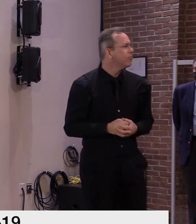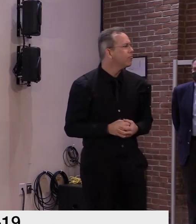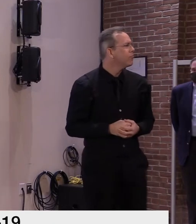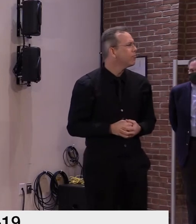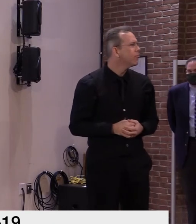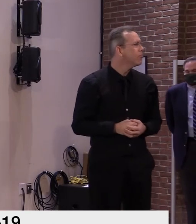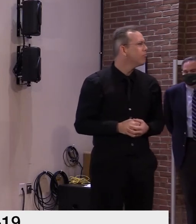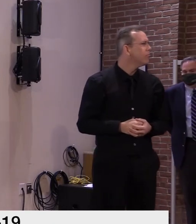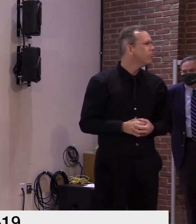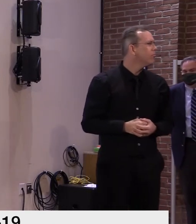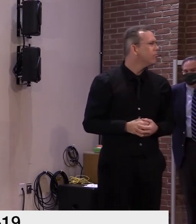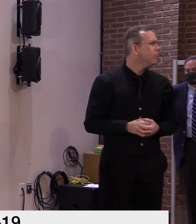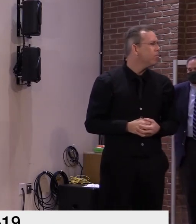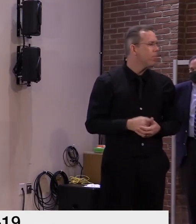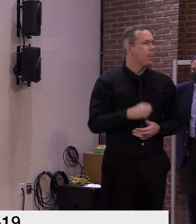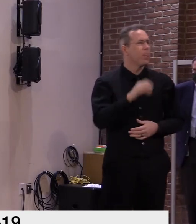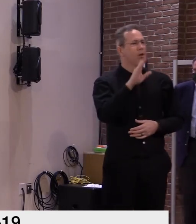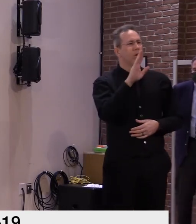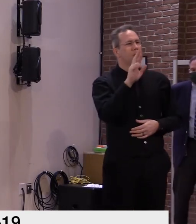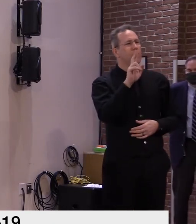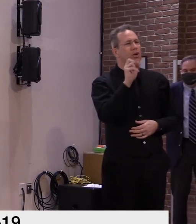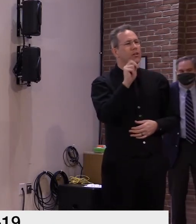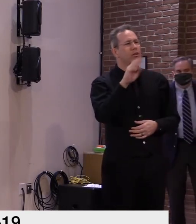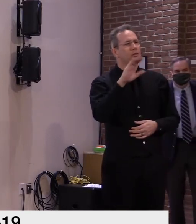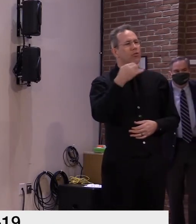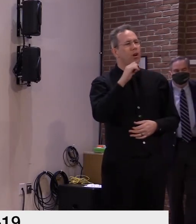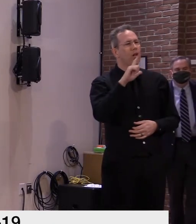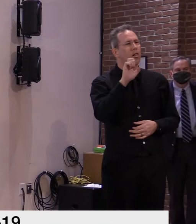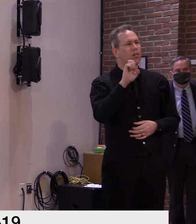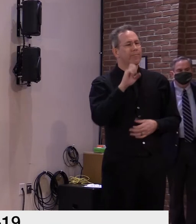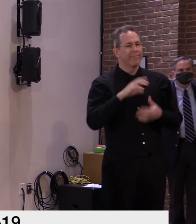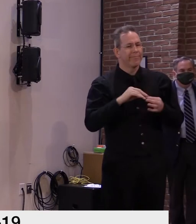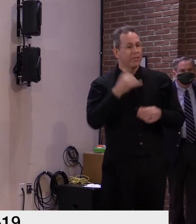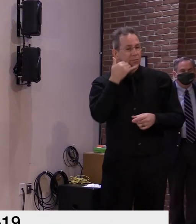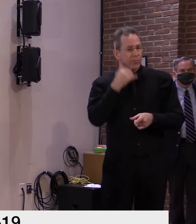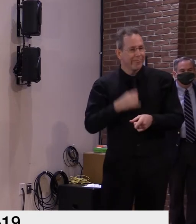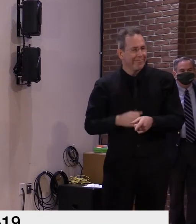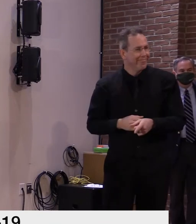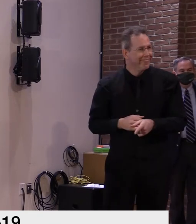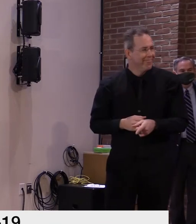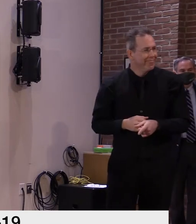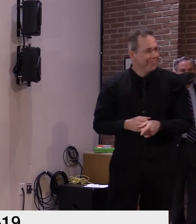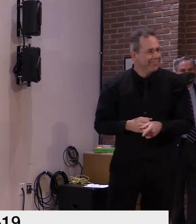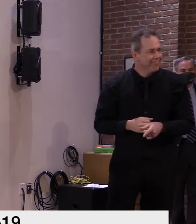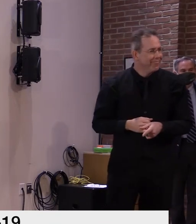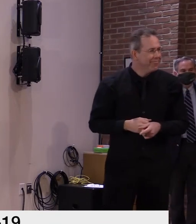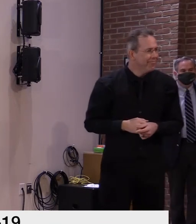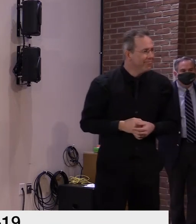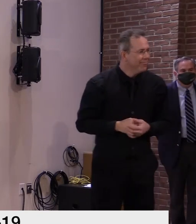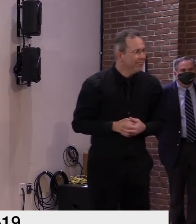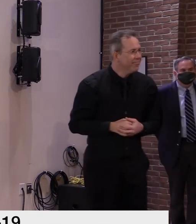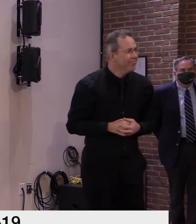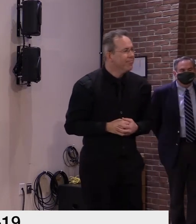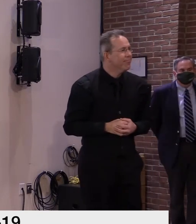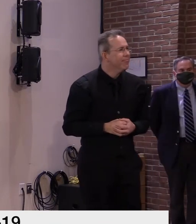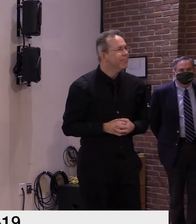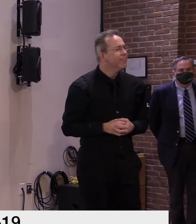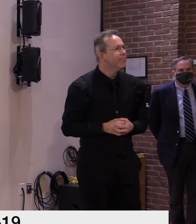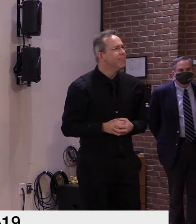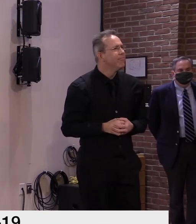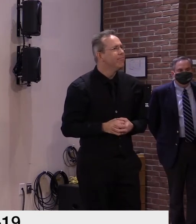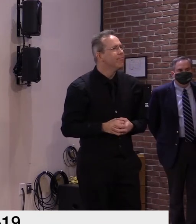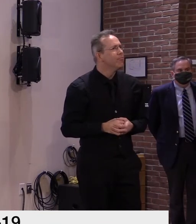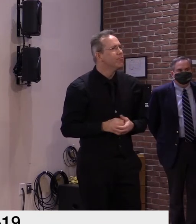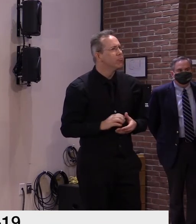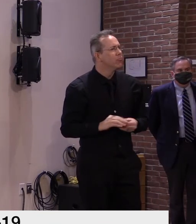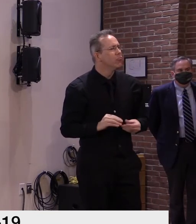Good afternoon. I have gotten another message from a reader whose